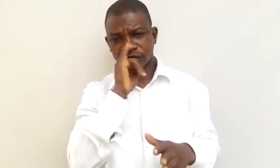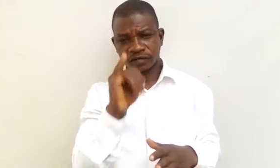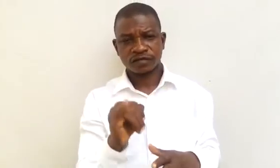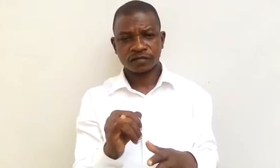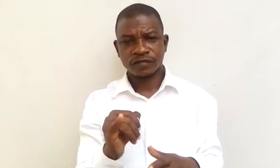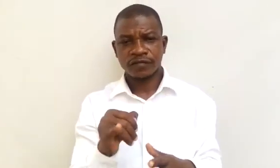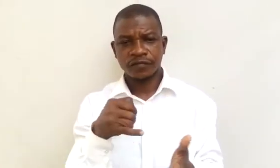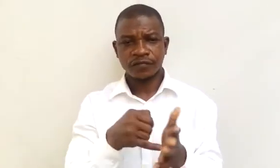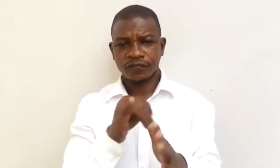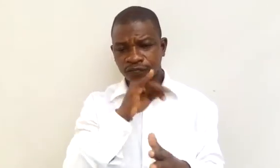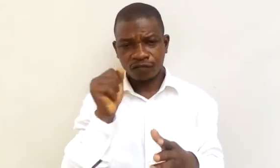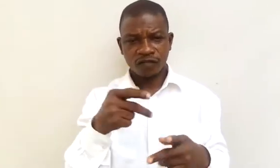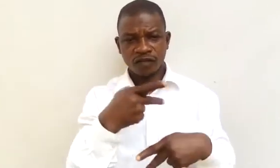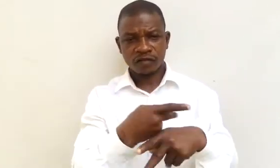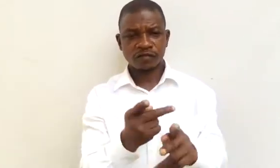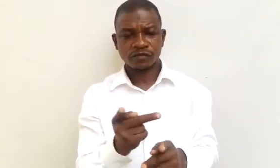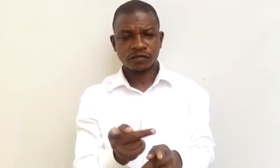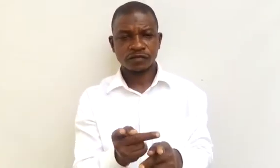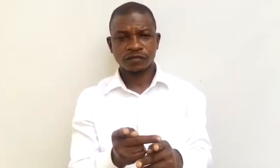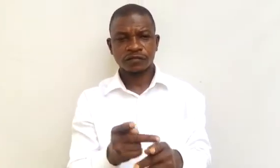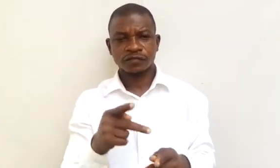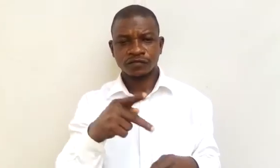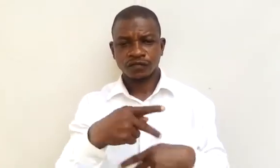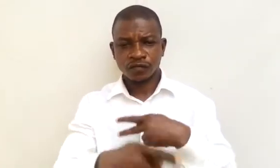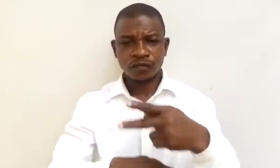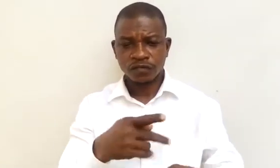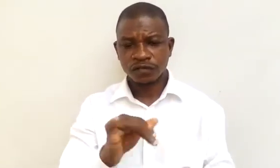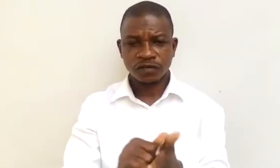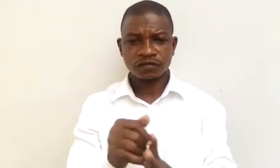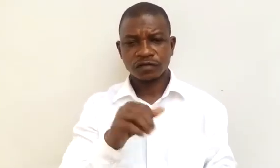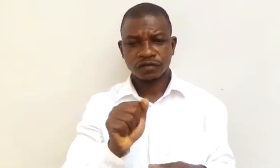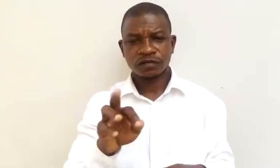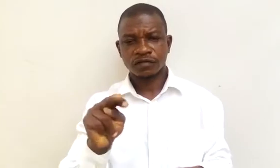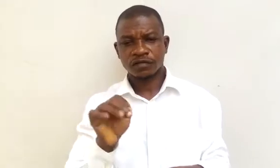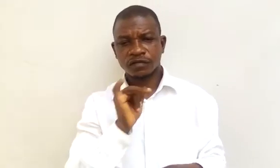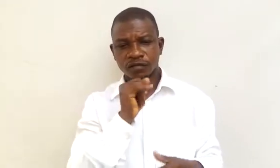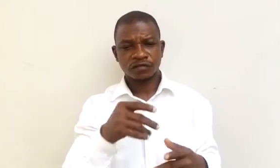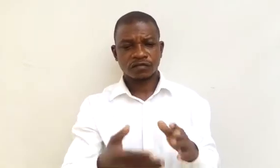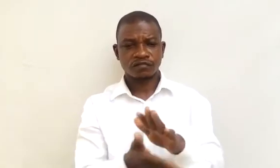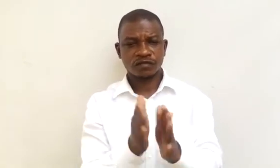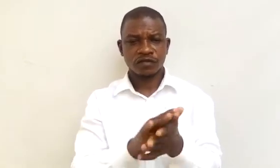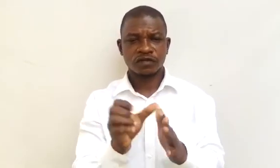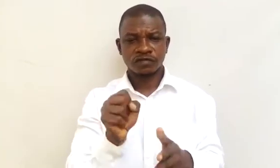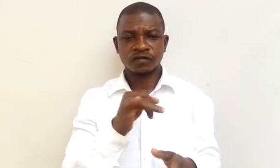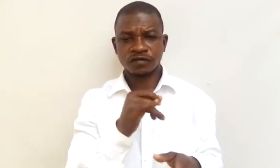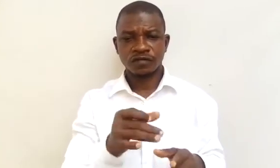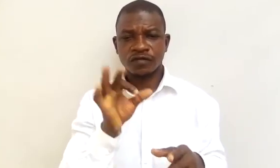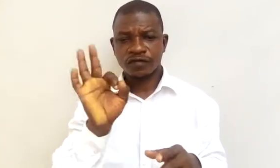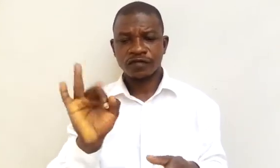it is a process by which an organism becomes fitted to